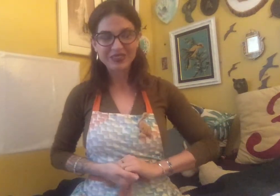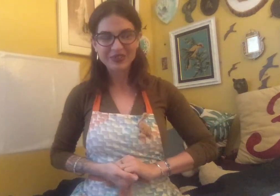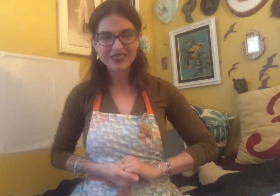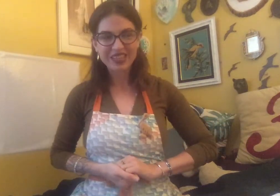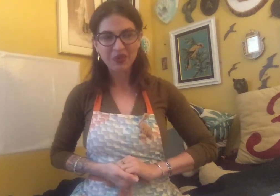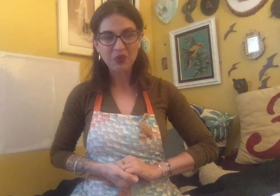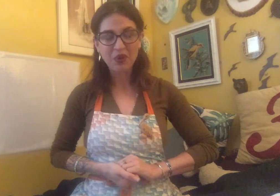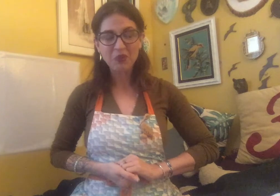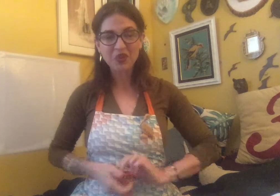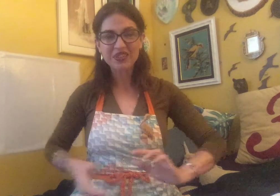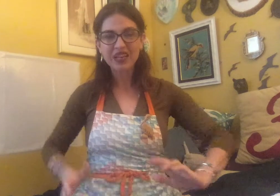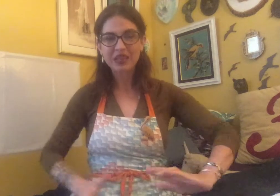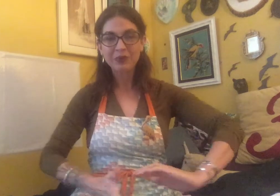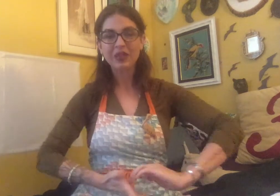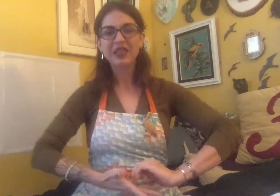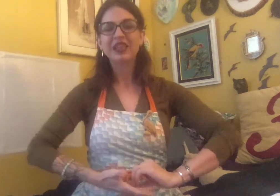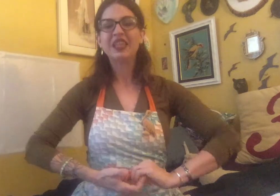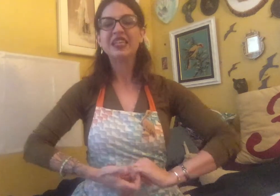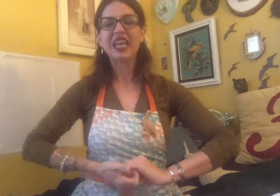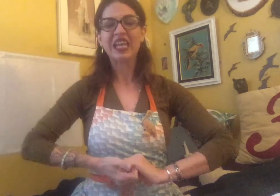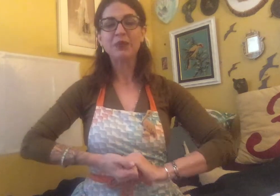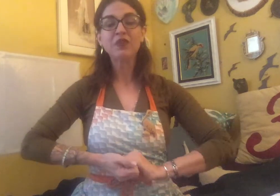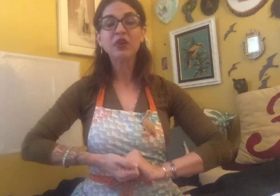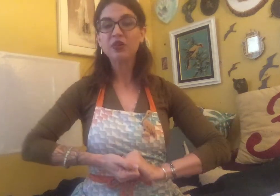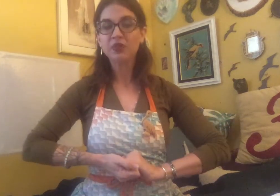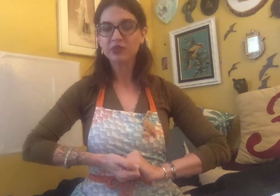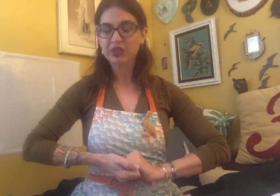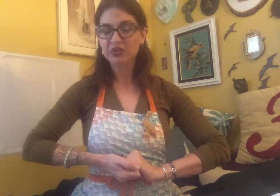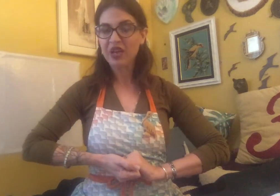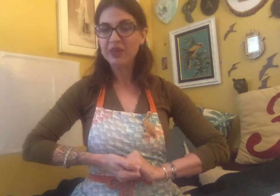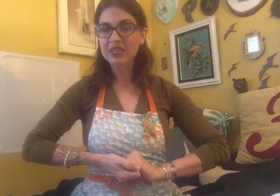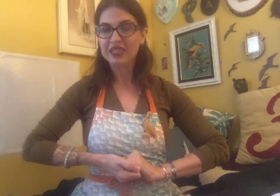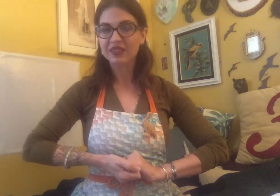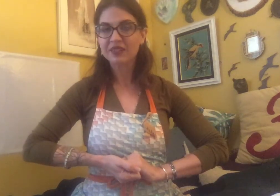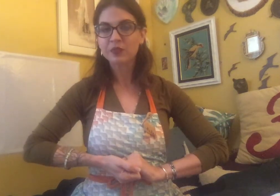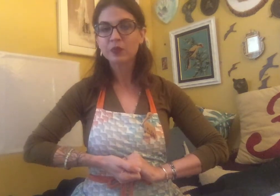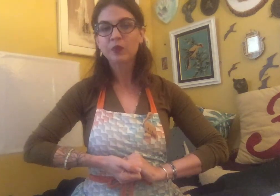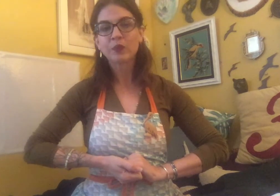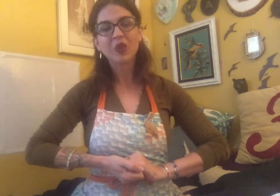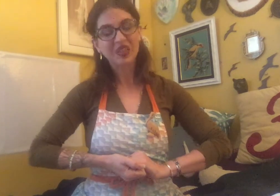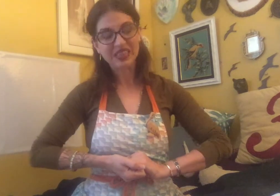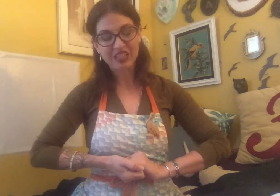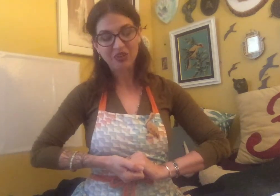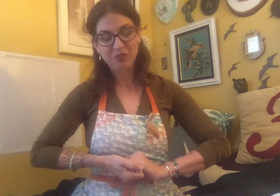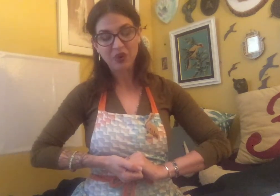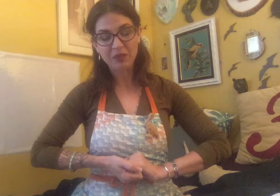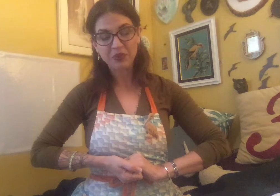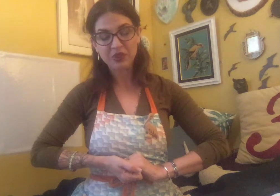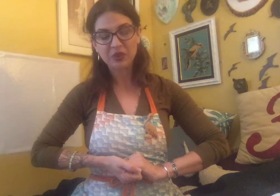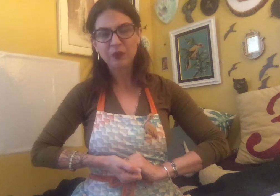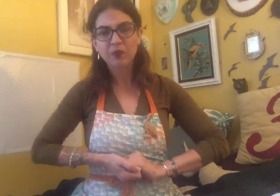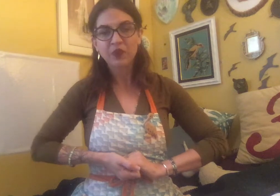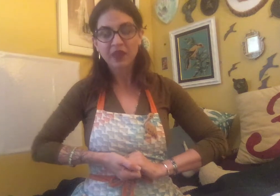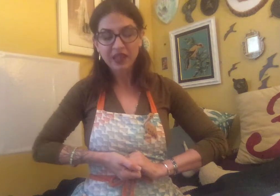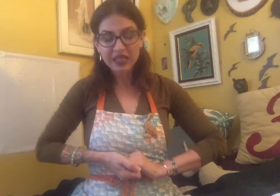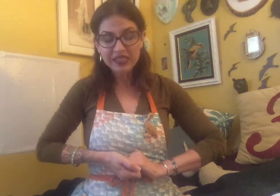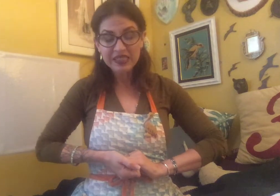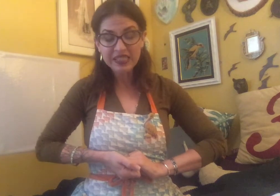it together one more time? The name of our nursery rhyme is Little Boy Blue. Little